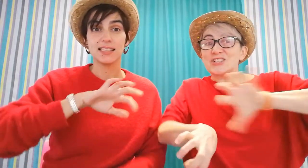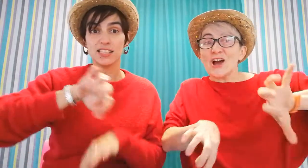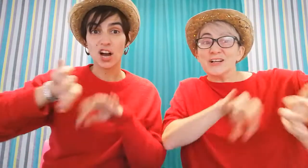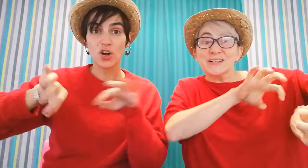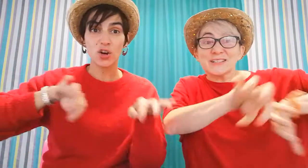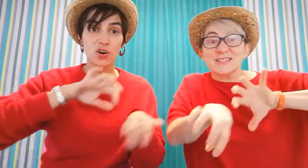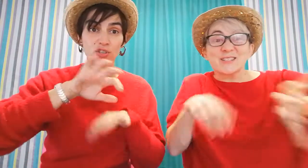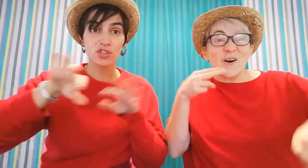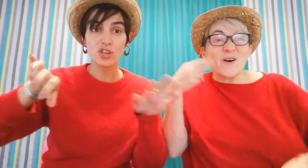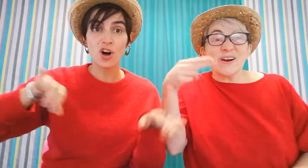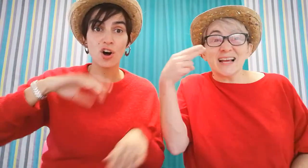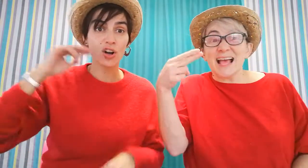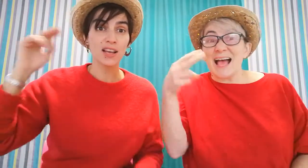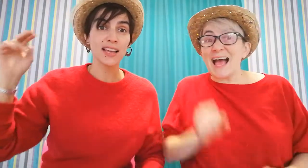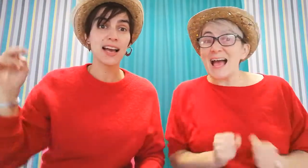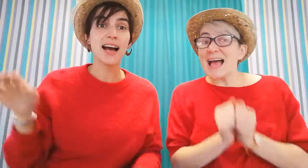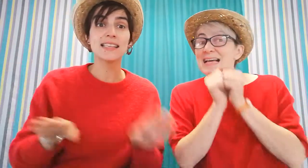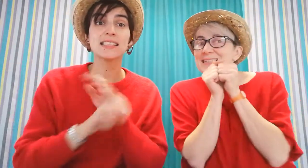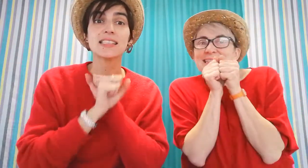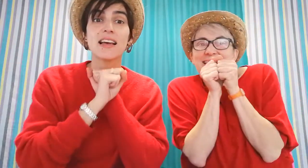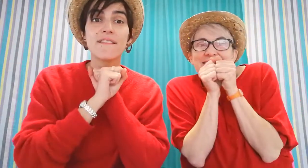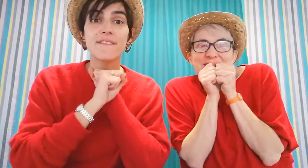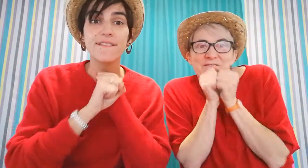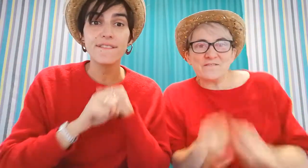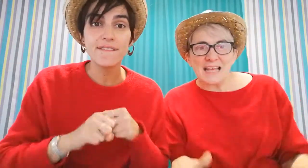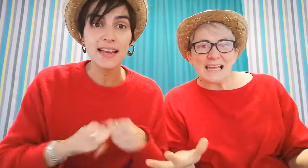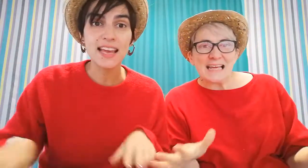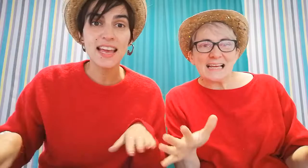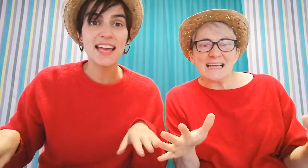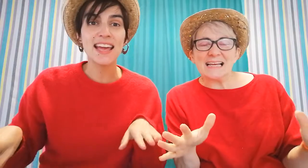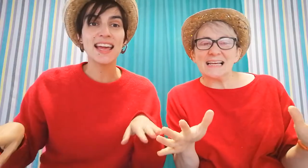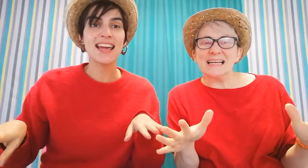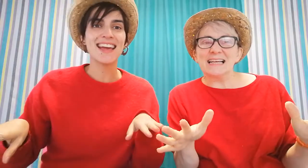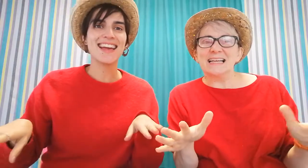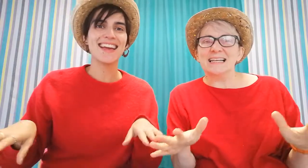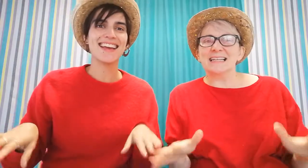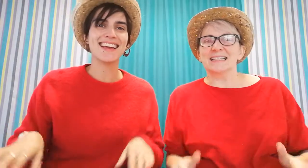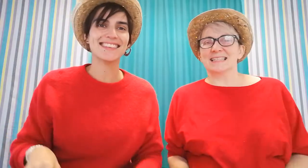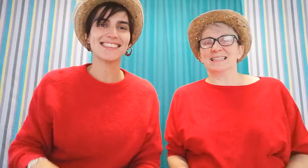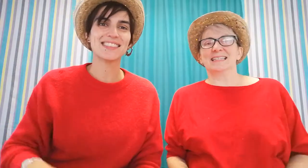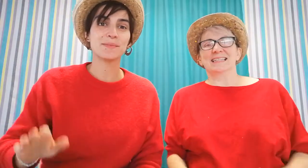Jungle Song has finished.